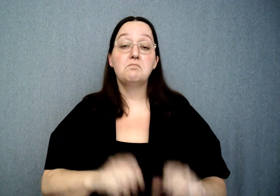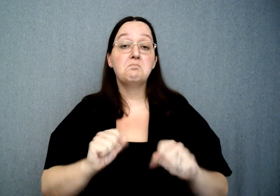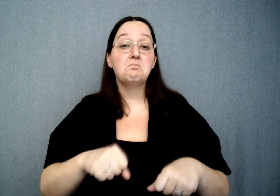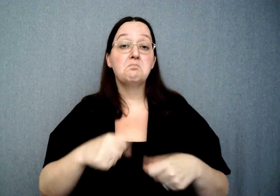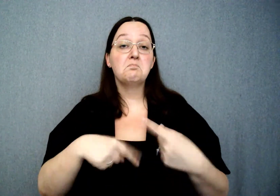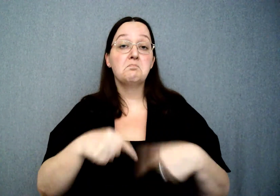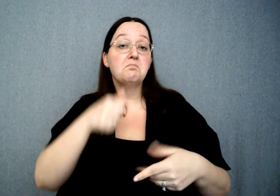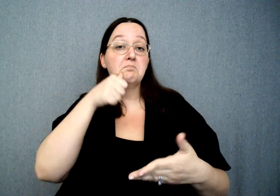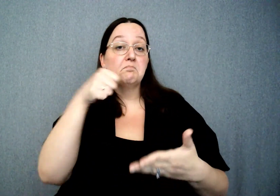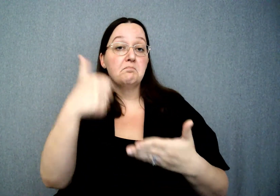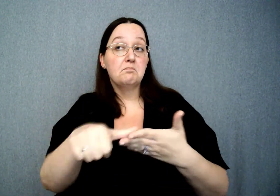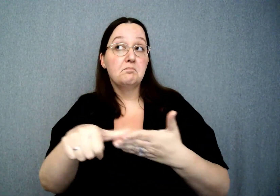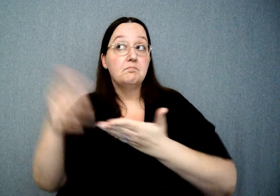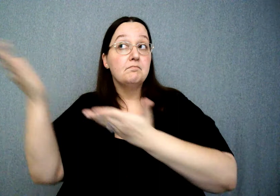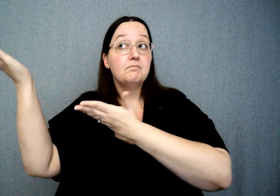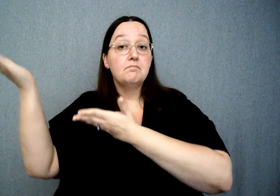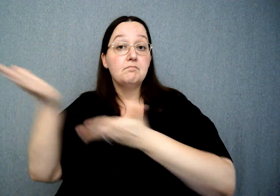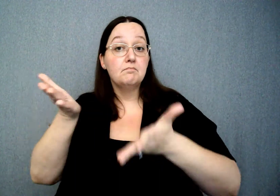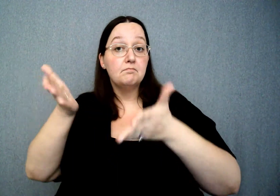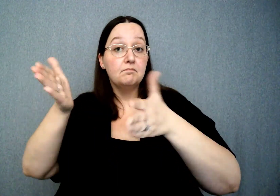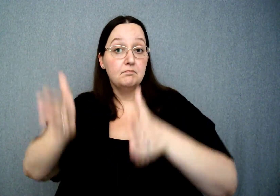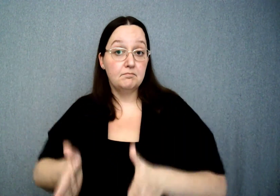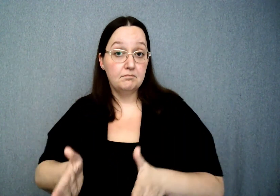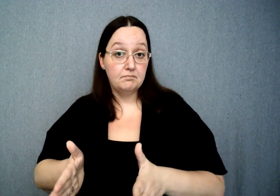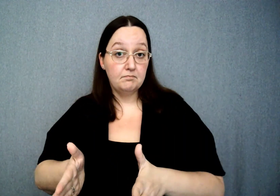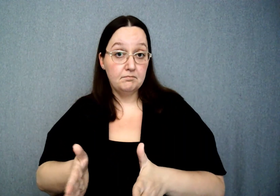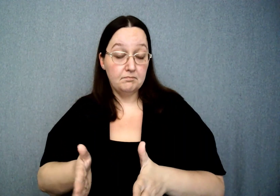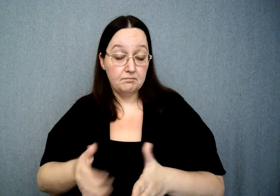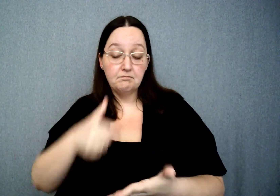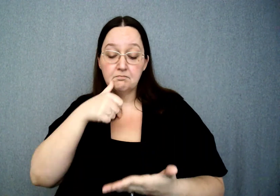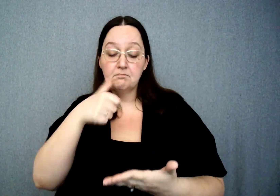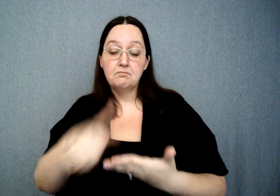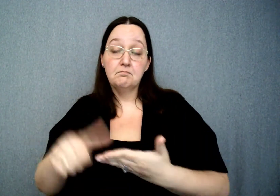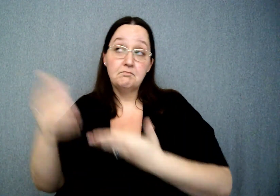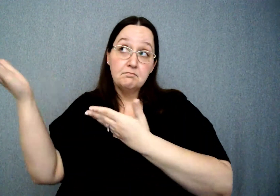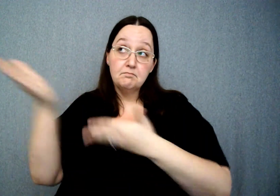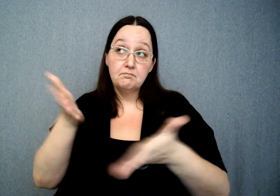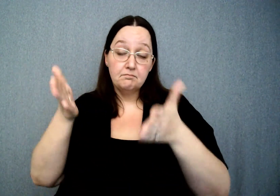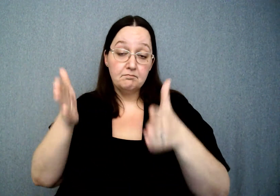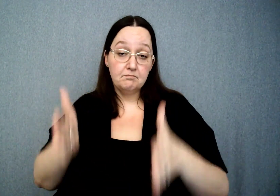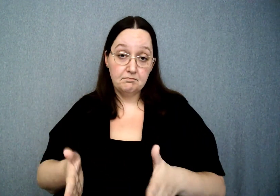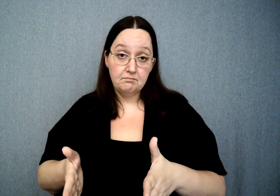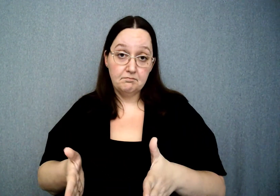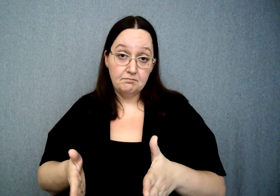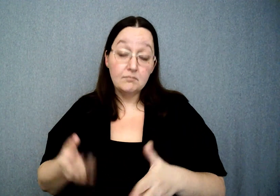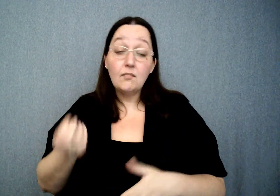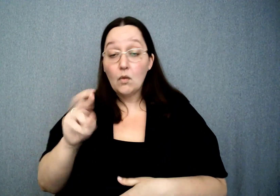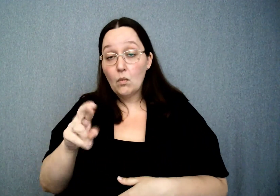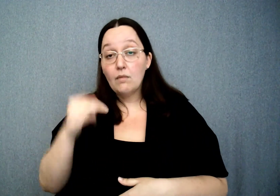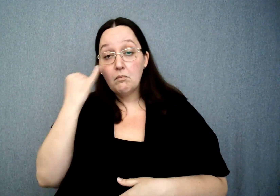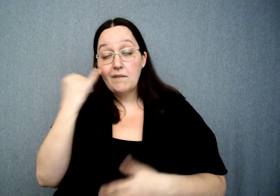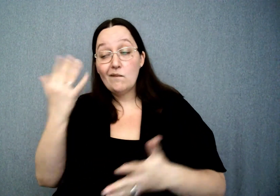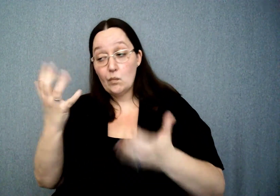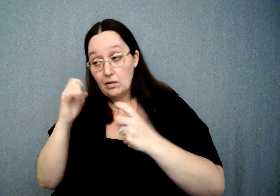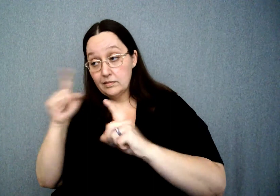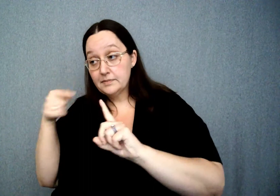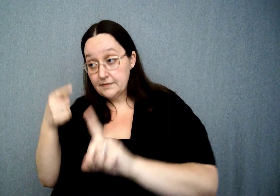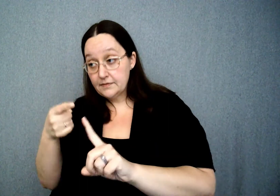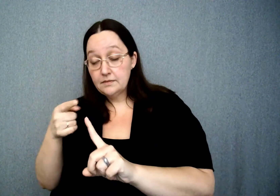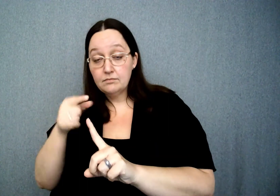can say letter person, agent suffix. You can say letter bringer. Or if you wanted